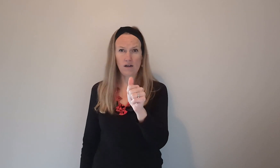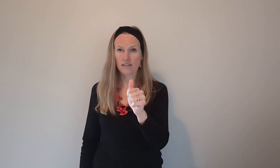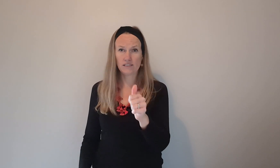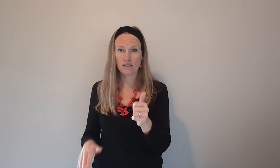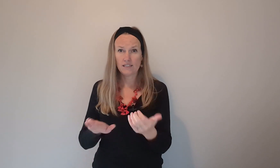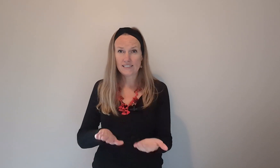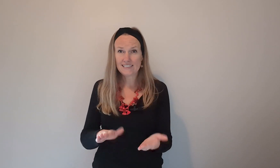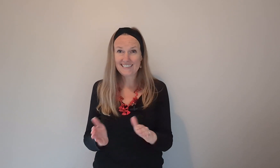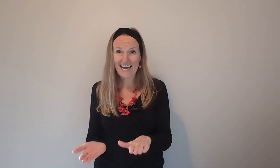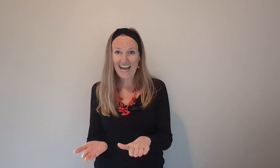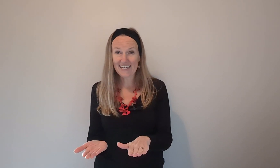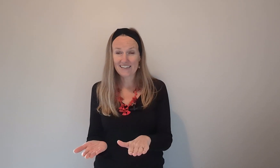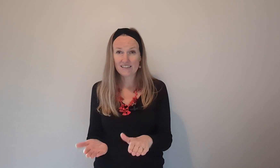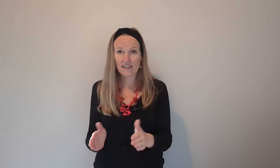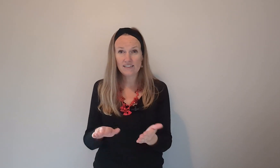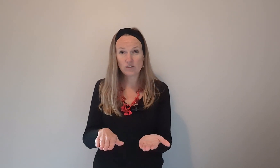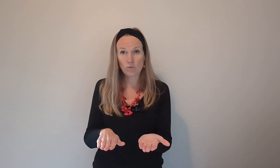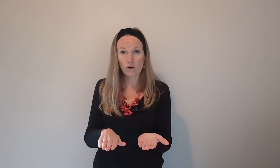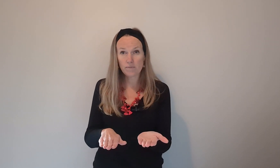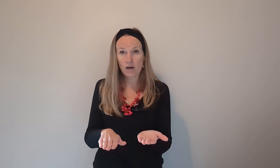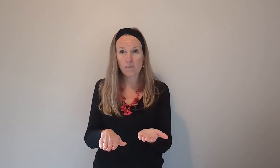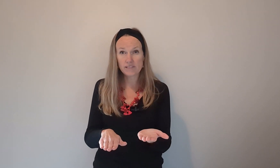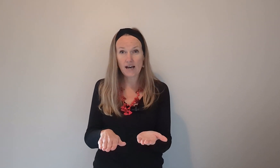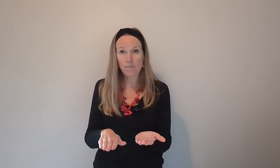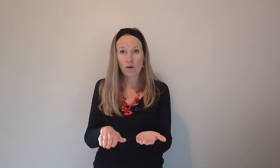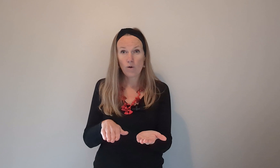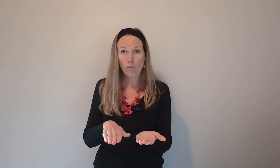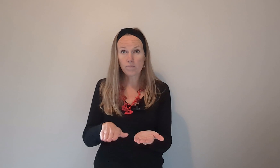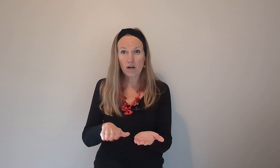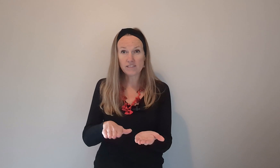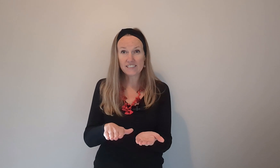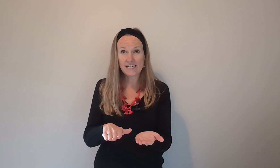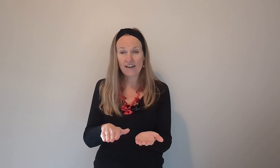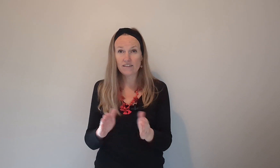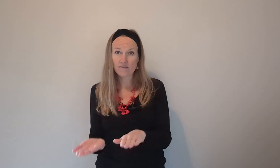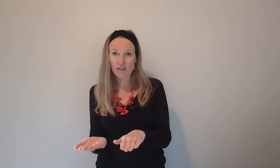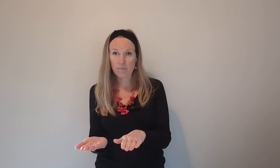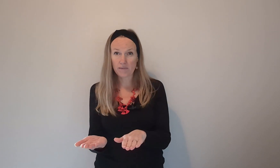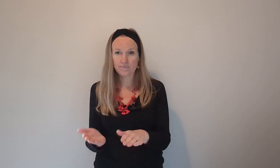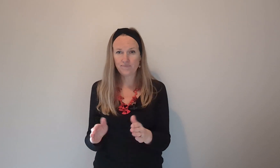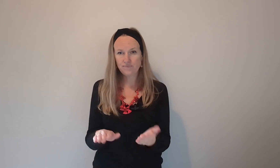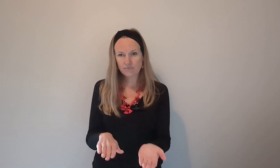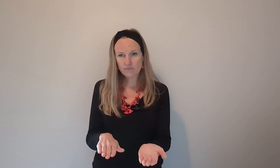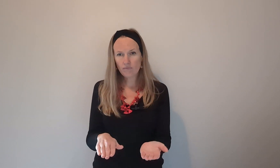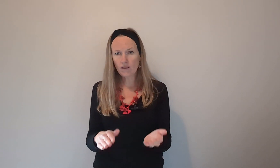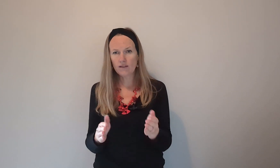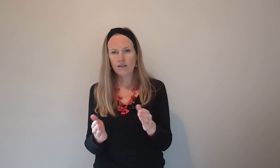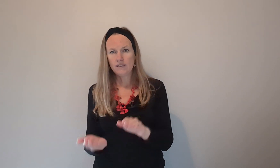Not die. Okay, so one palm is up, one palm is down, and then flip it.